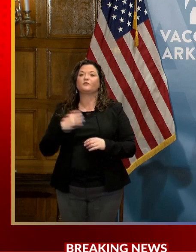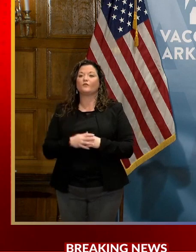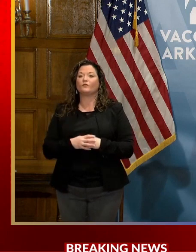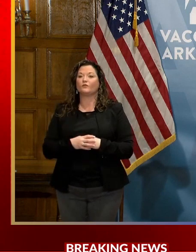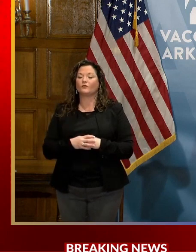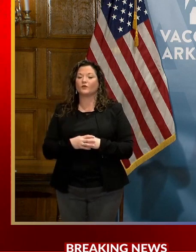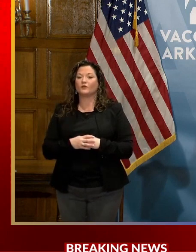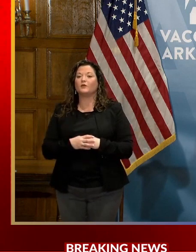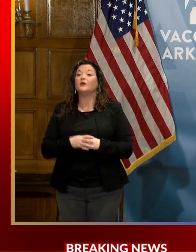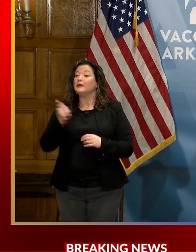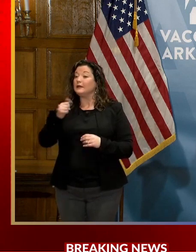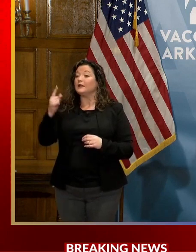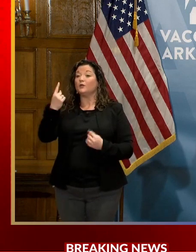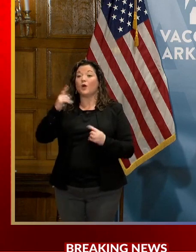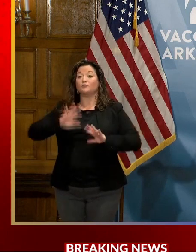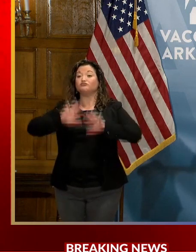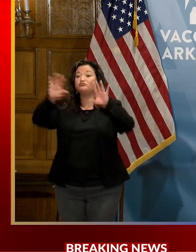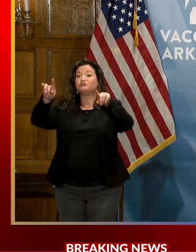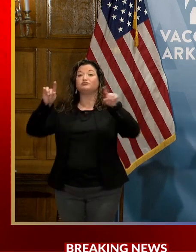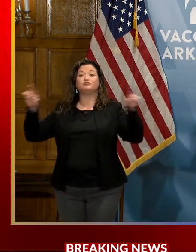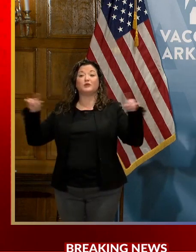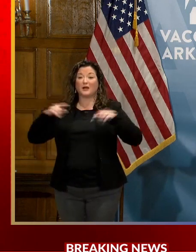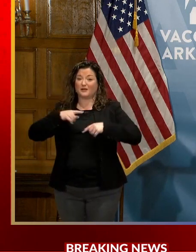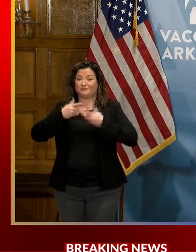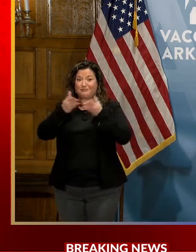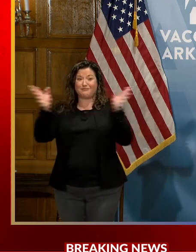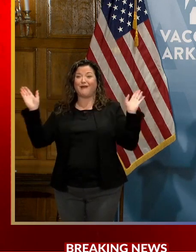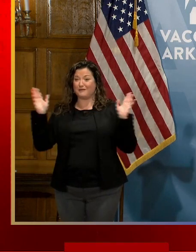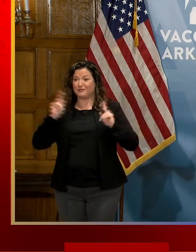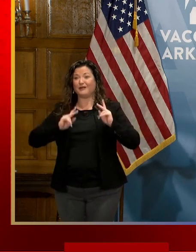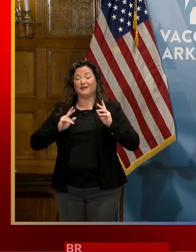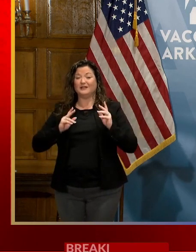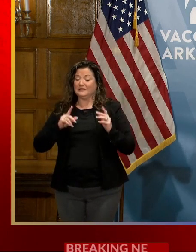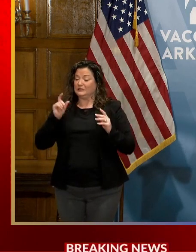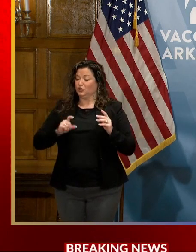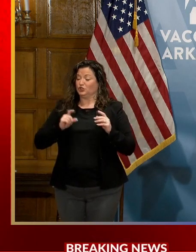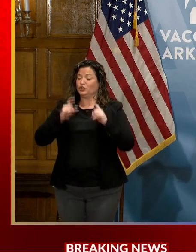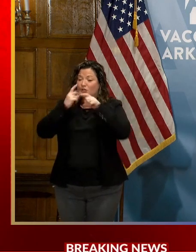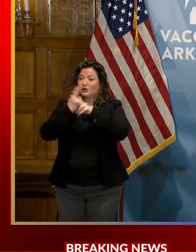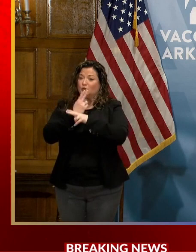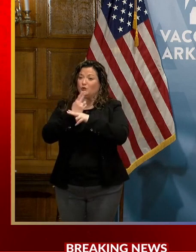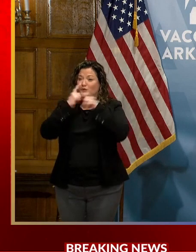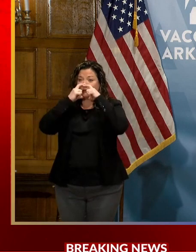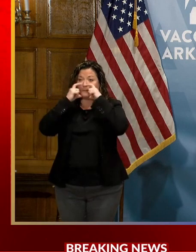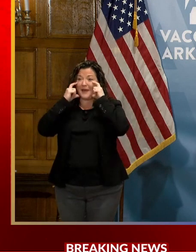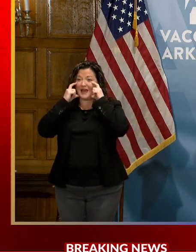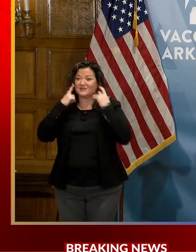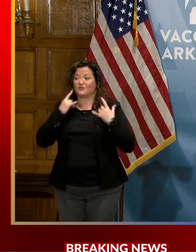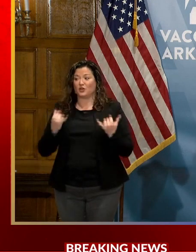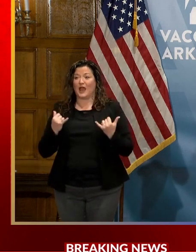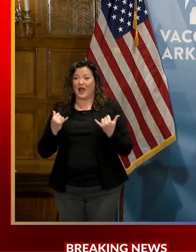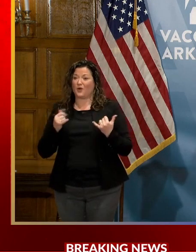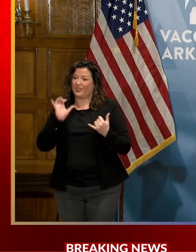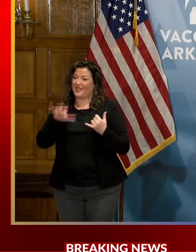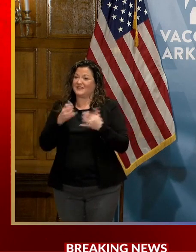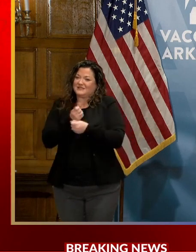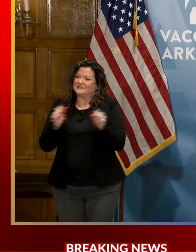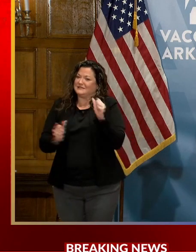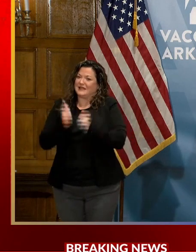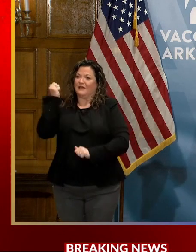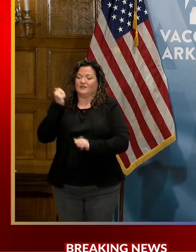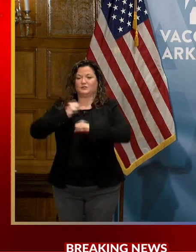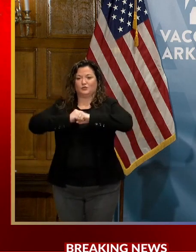really going public should be using a mask at this time. That is your safest way of protecting yourself, even if